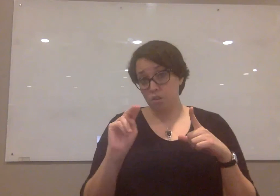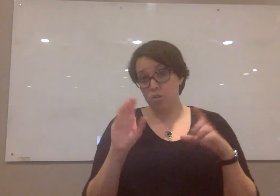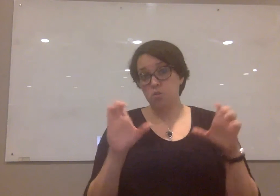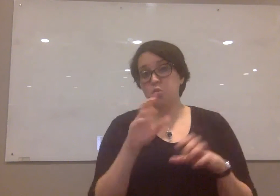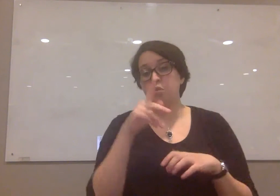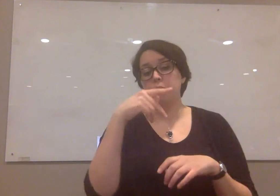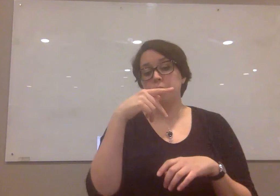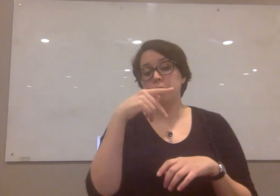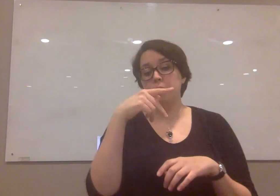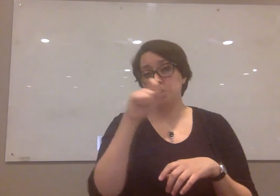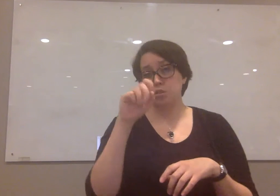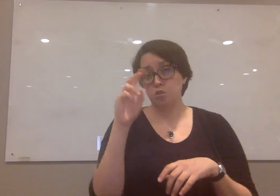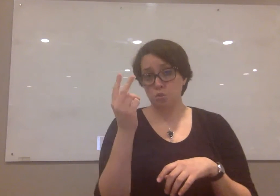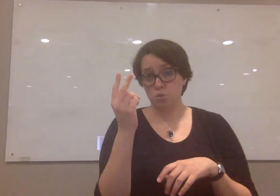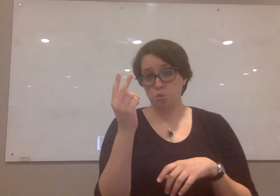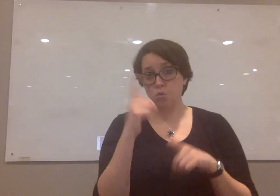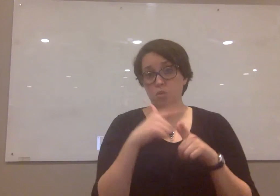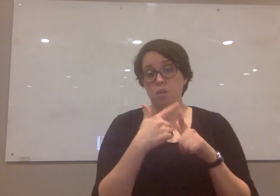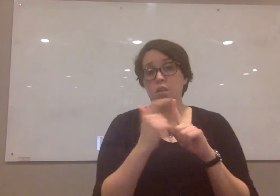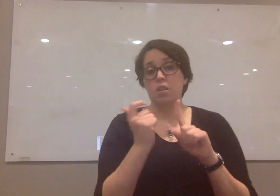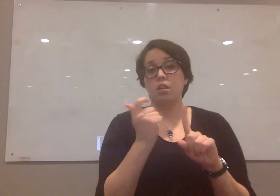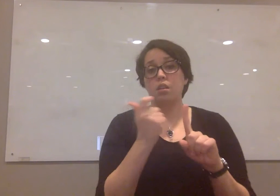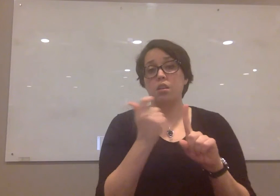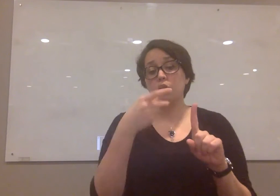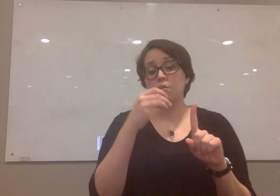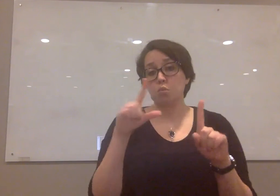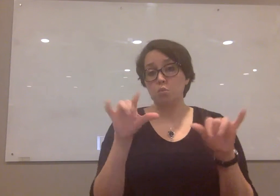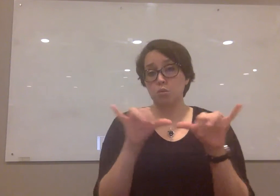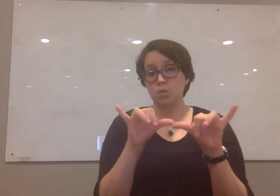key, give it the pool size, and then add 1 because I guess it starts at 0 instead of 1.